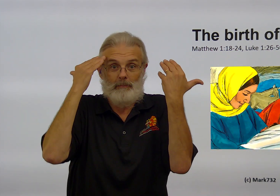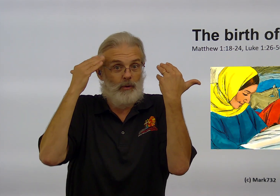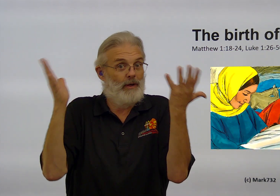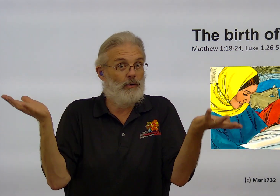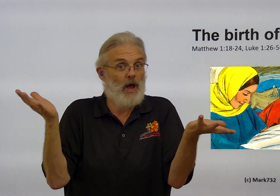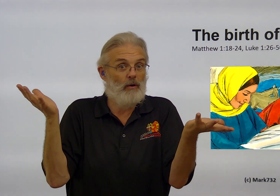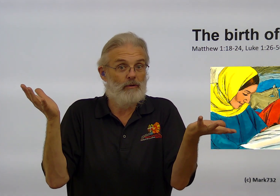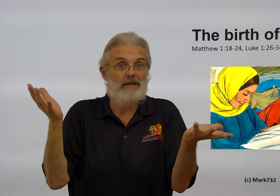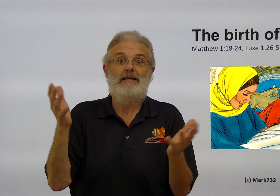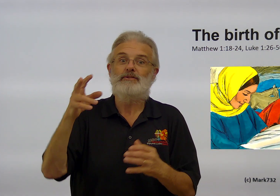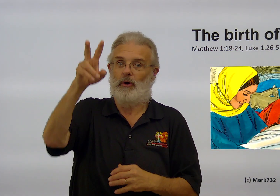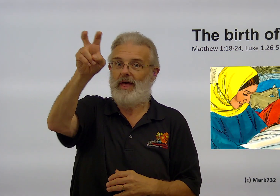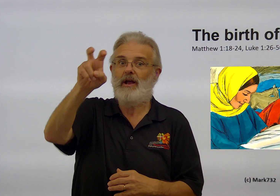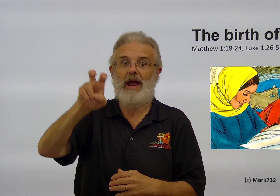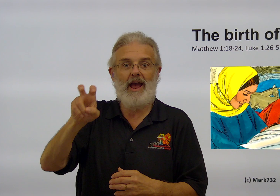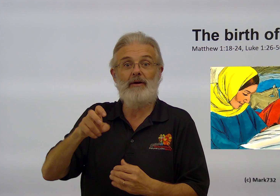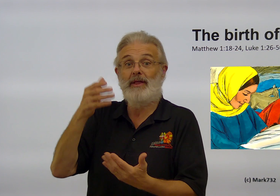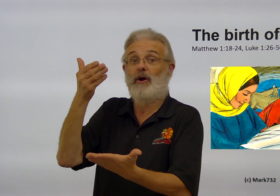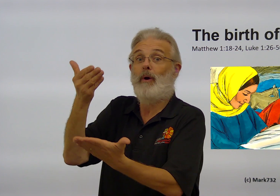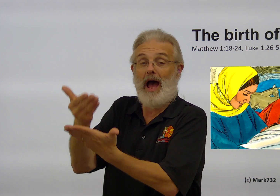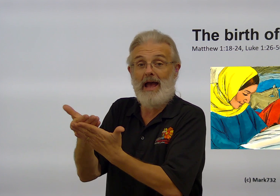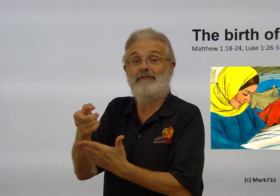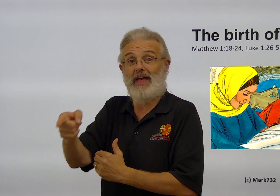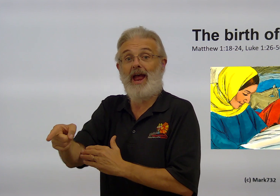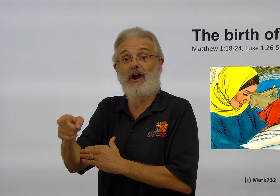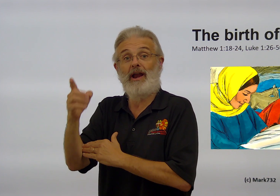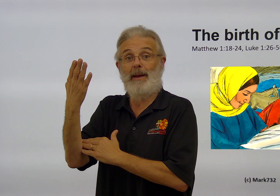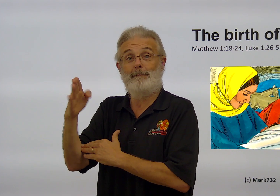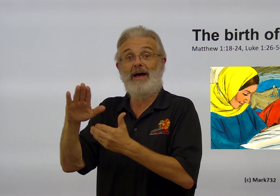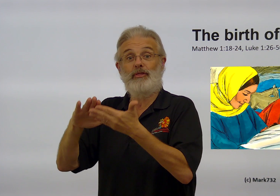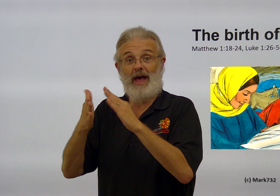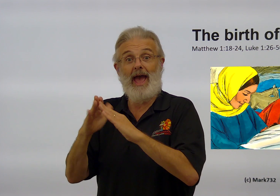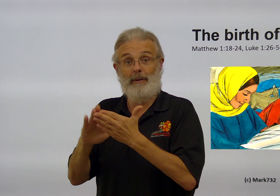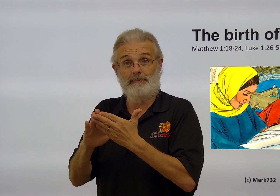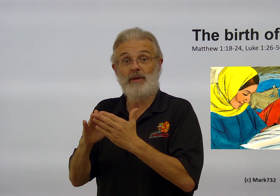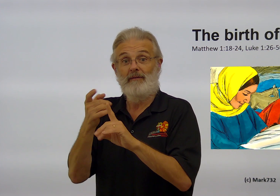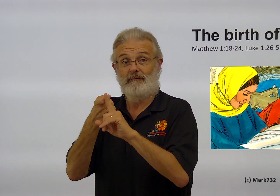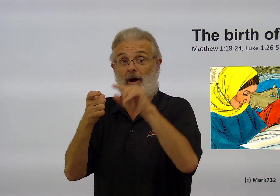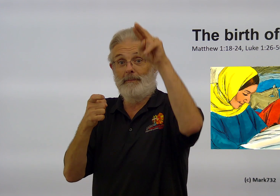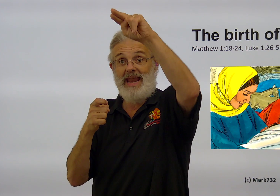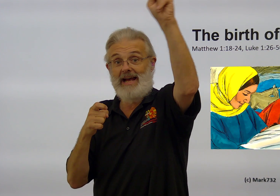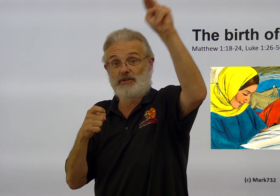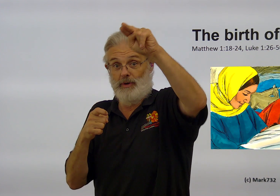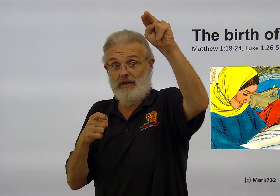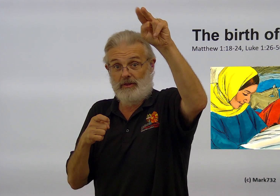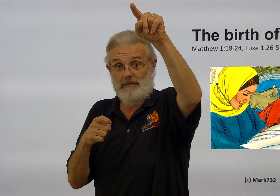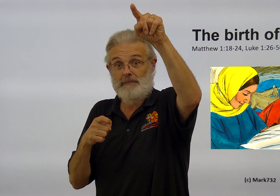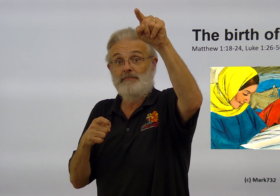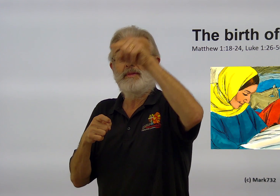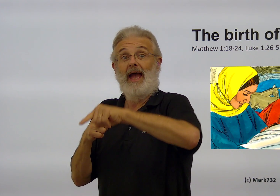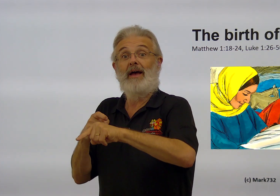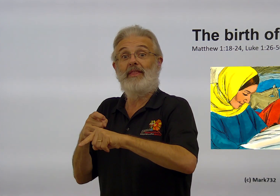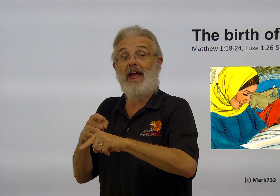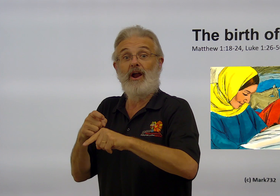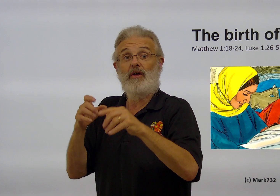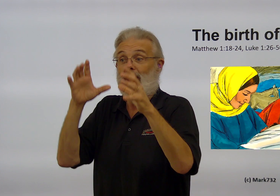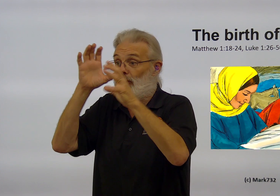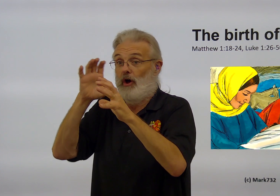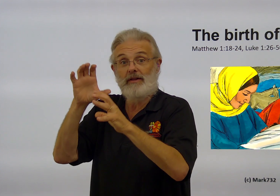we don't know. So they arrived there in Bethlehem from Nazareth, And there they looked, and there